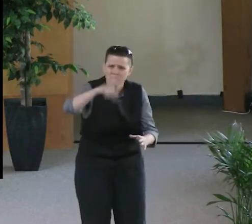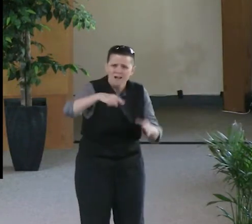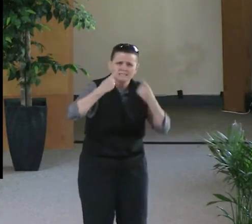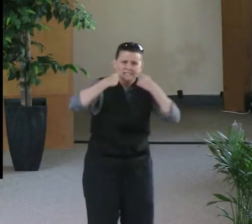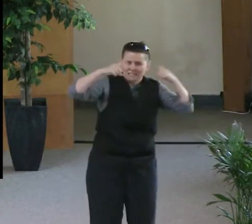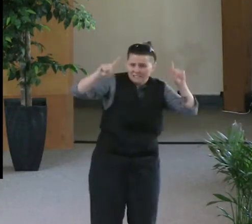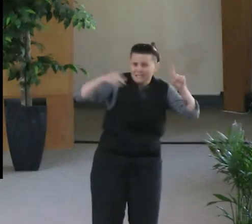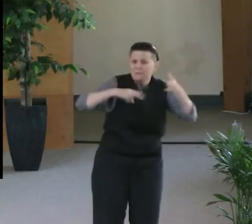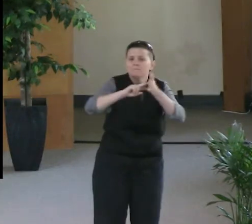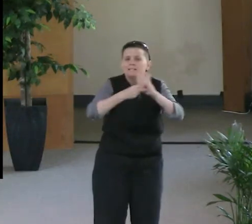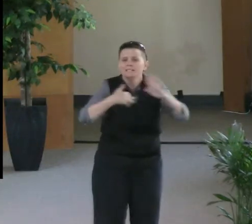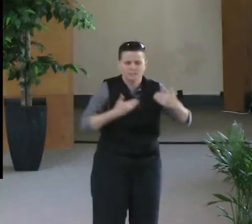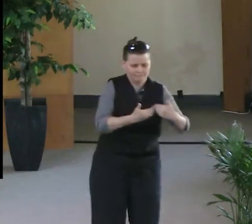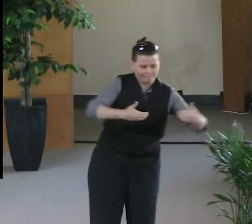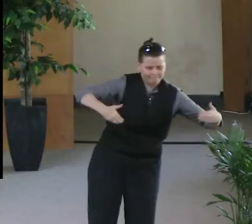successful?